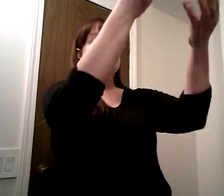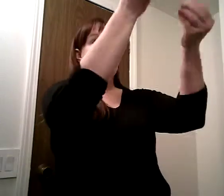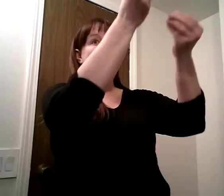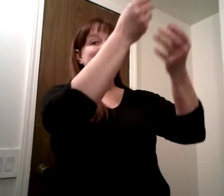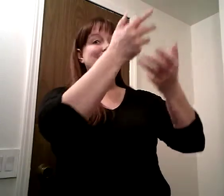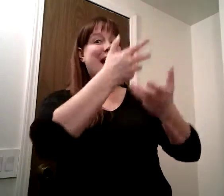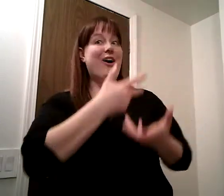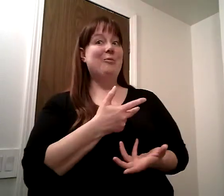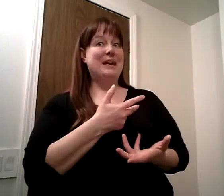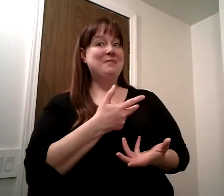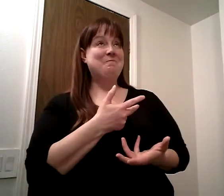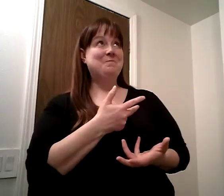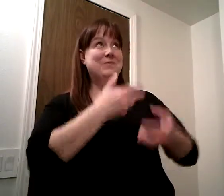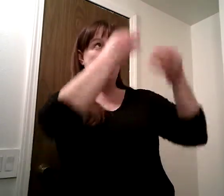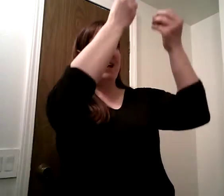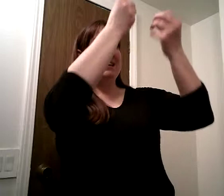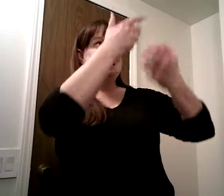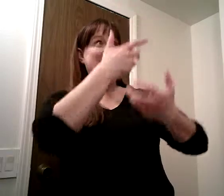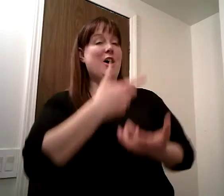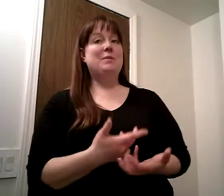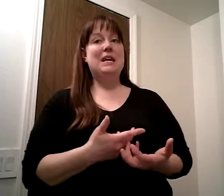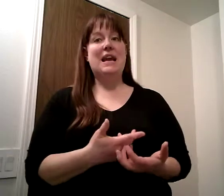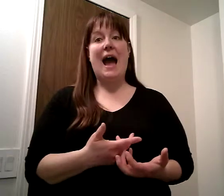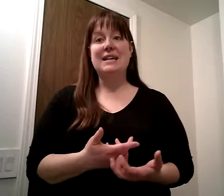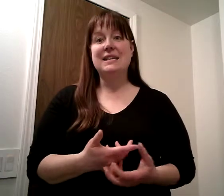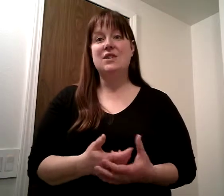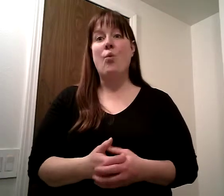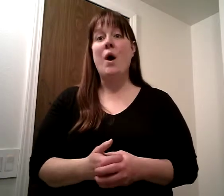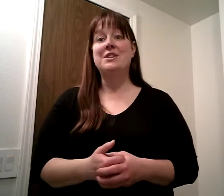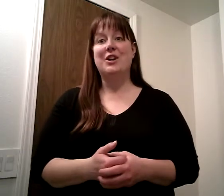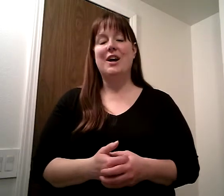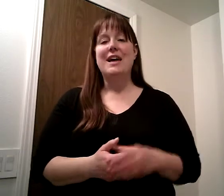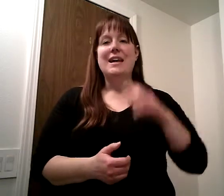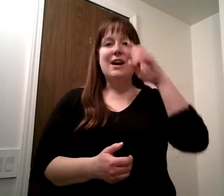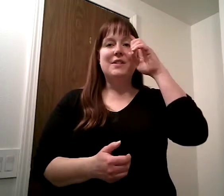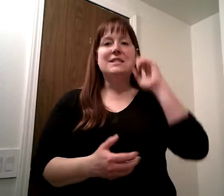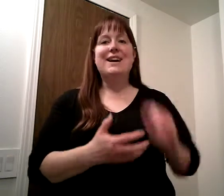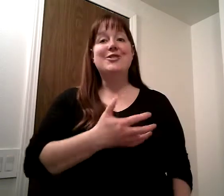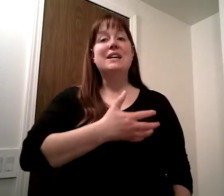So tell me, okay, tell me in accents of wonder. Now this sign goes like